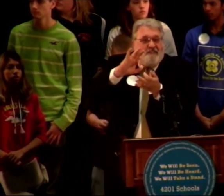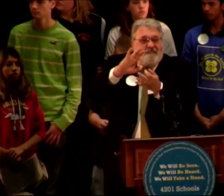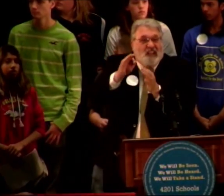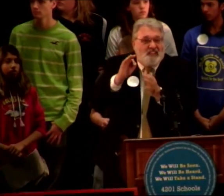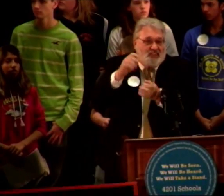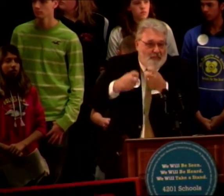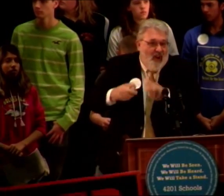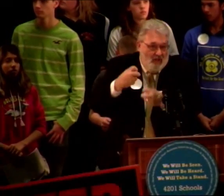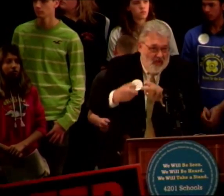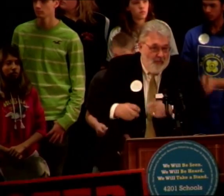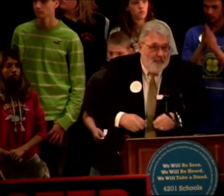fix the problem.